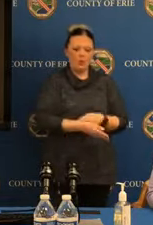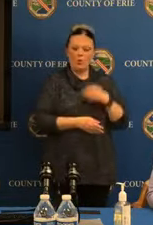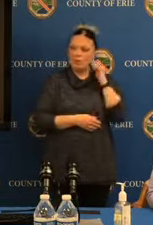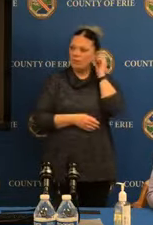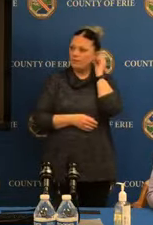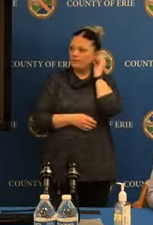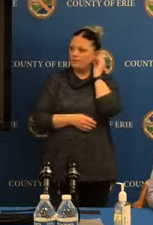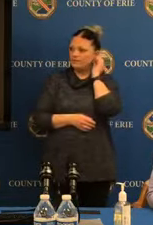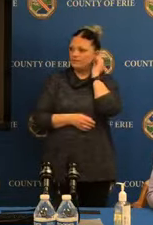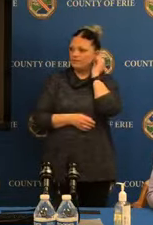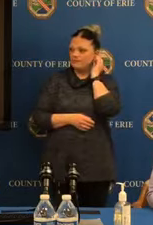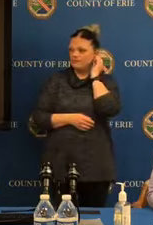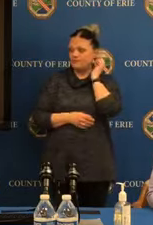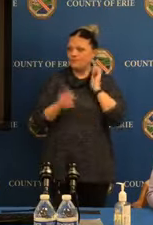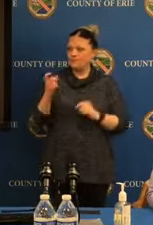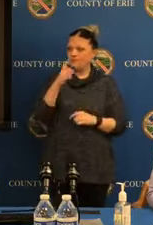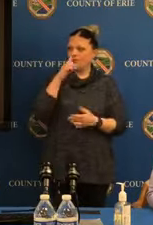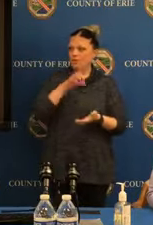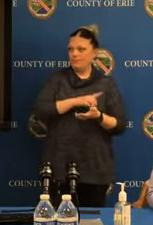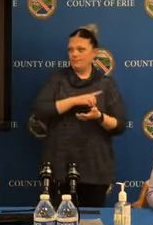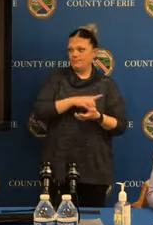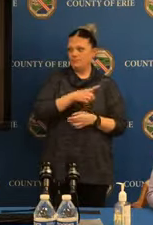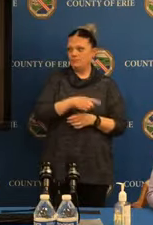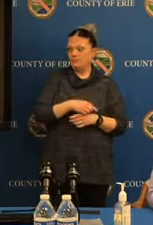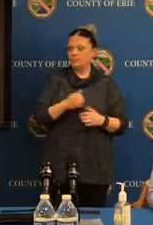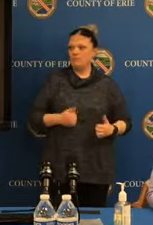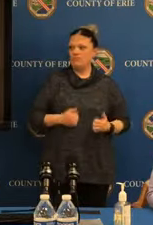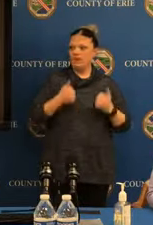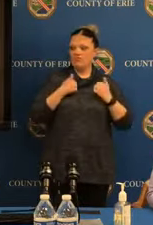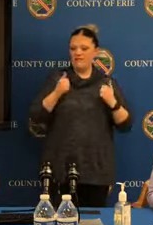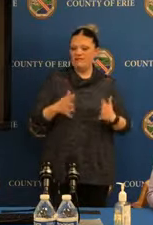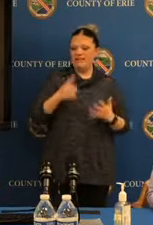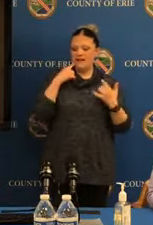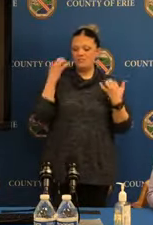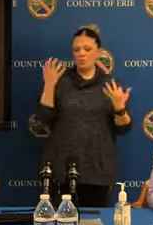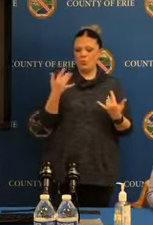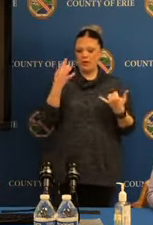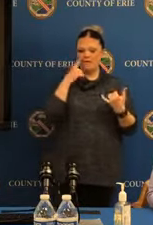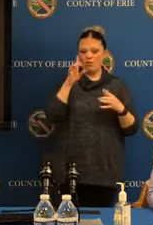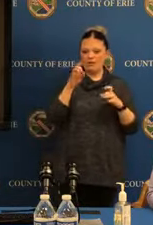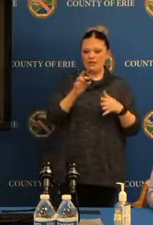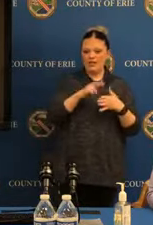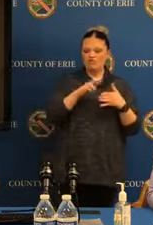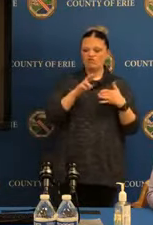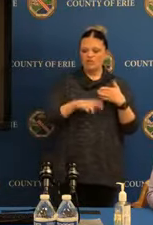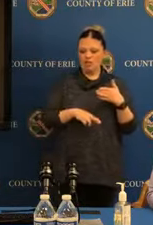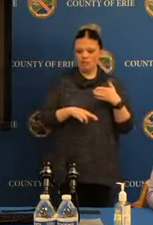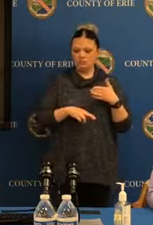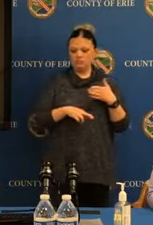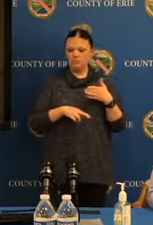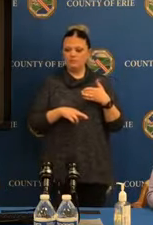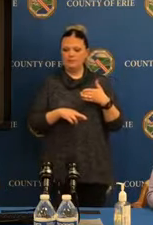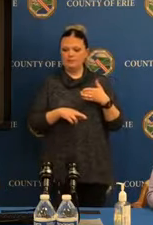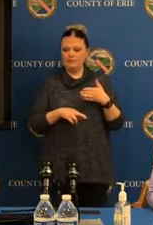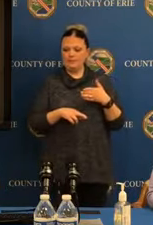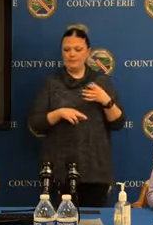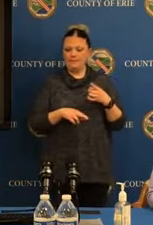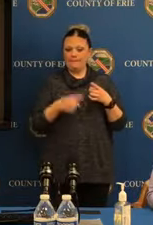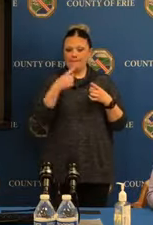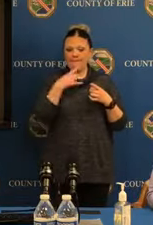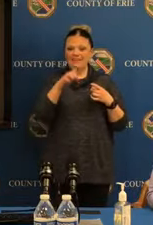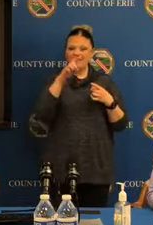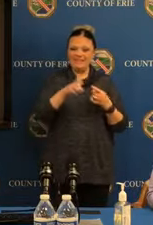one's for Dr. Bernstein. So a resident has been waiting for their test results, and they say they